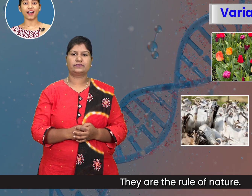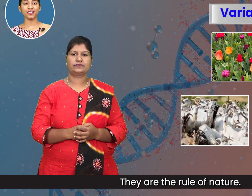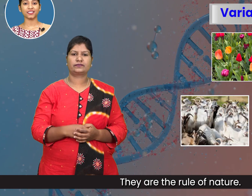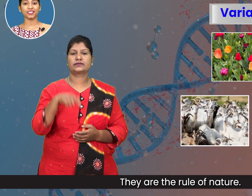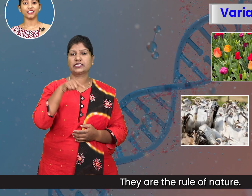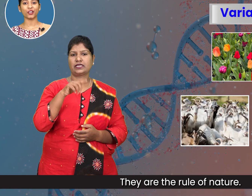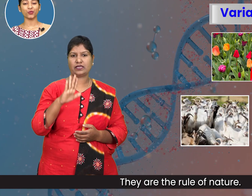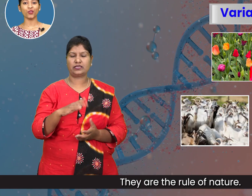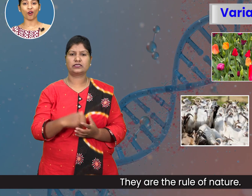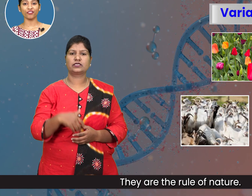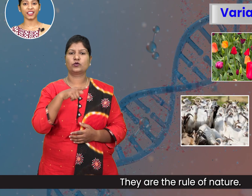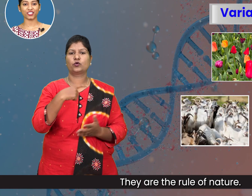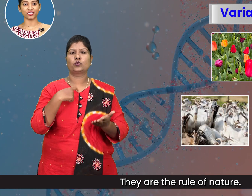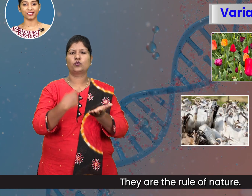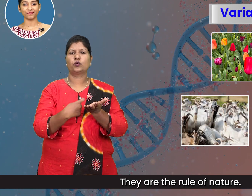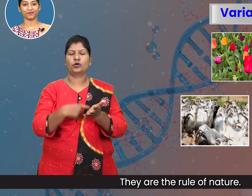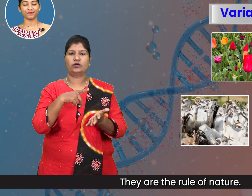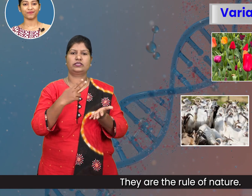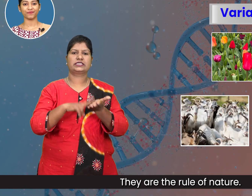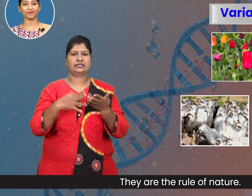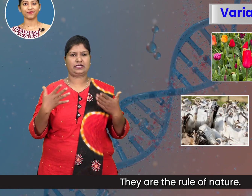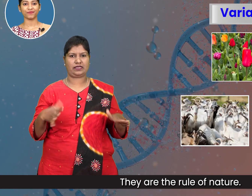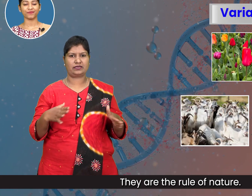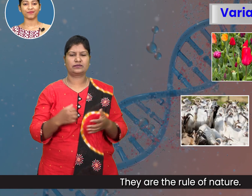They are the rule of nature.